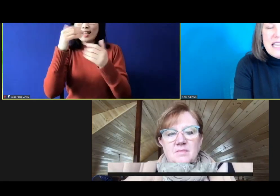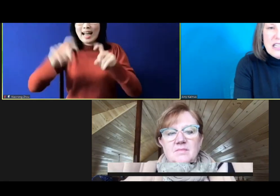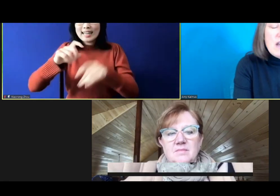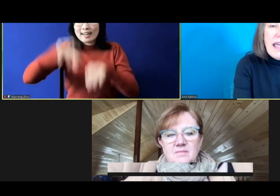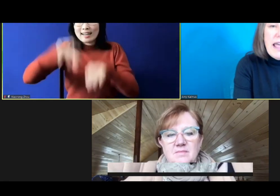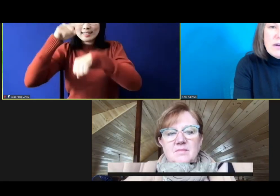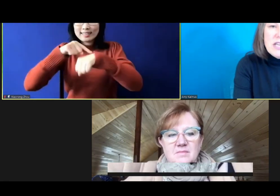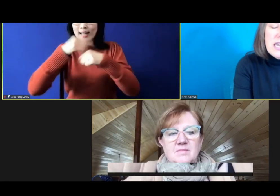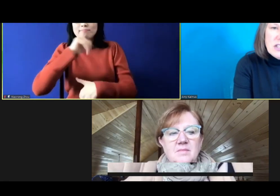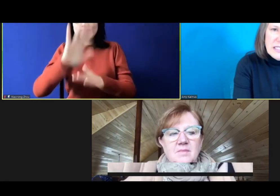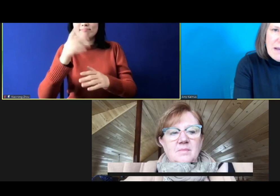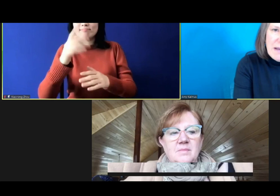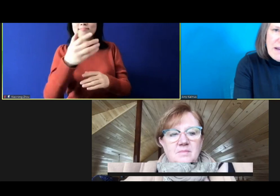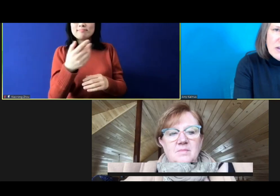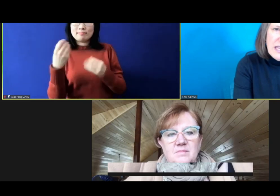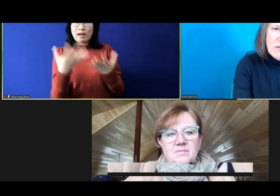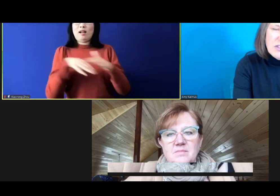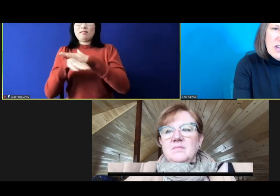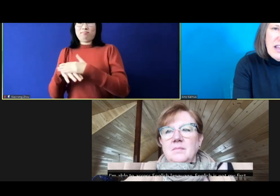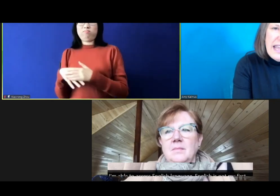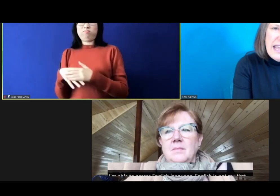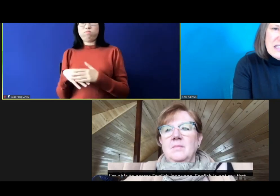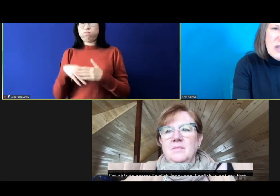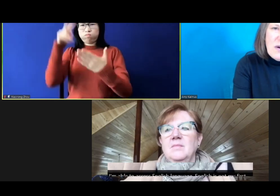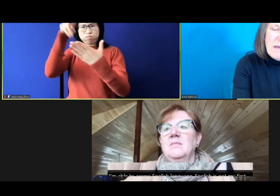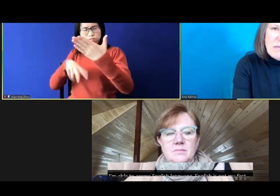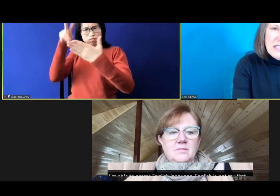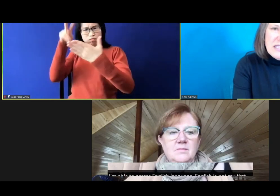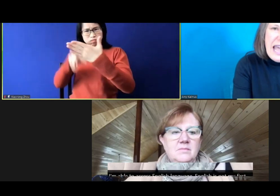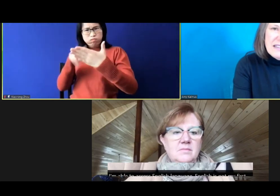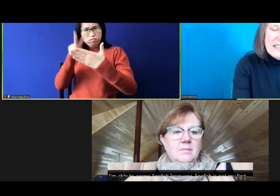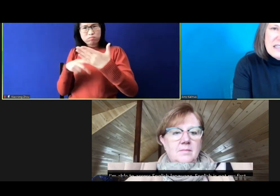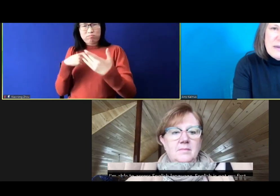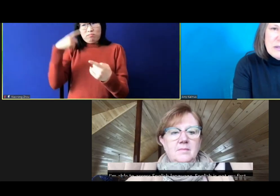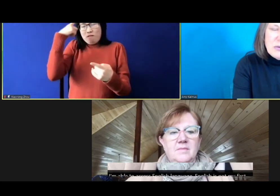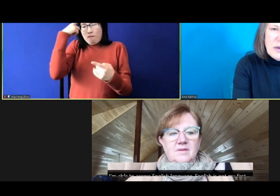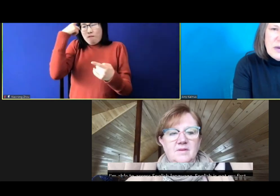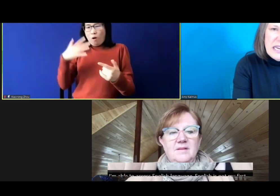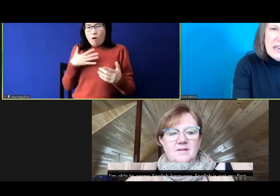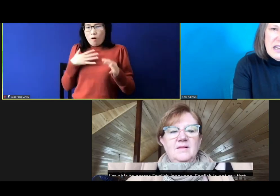I'm able to access language. English is not my first language. And so I'm able to access and